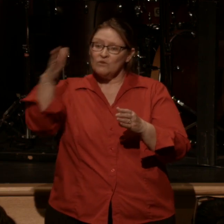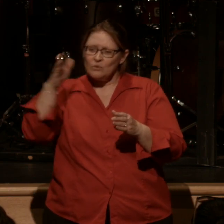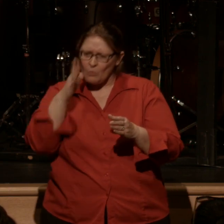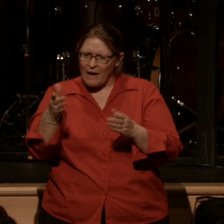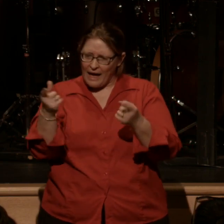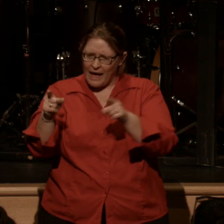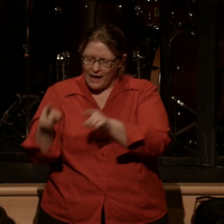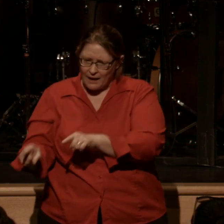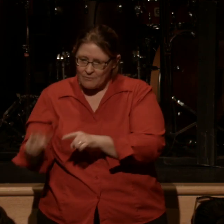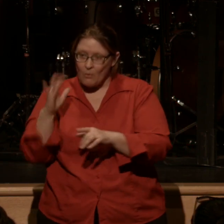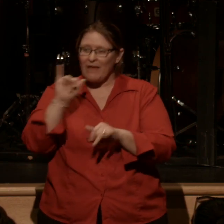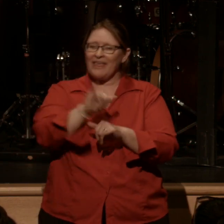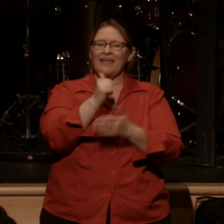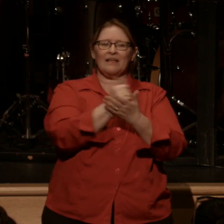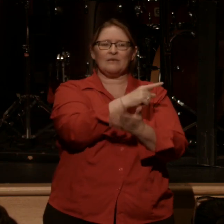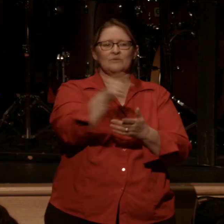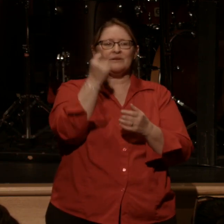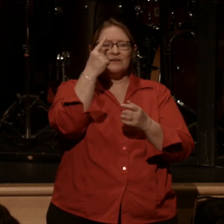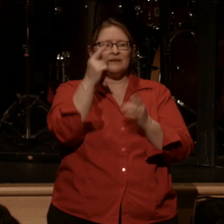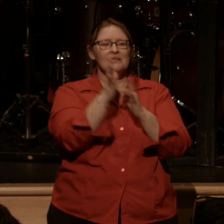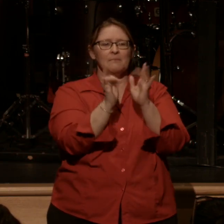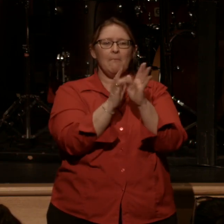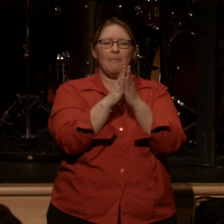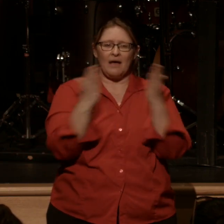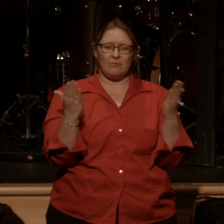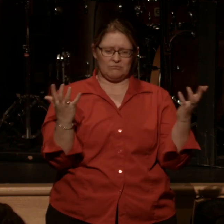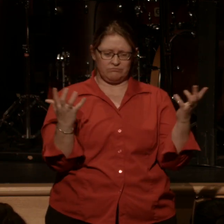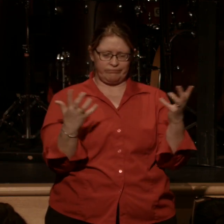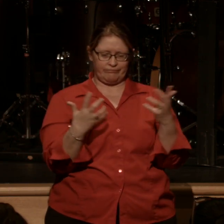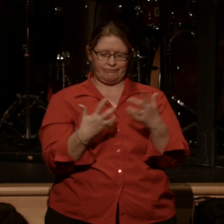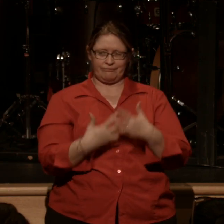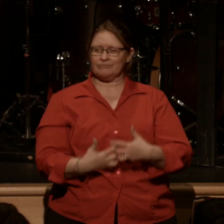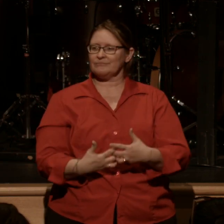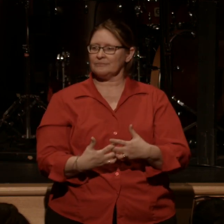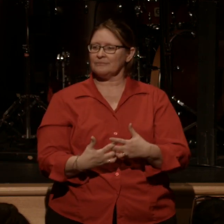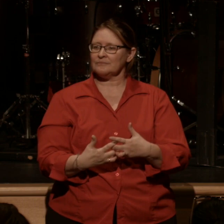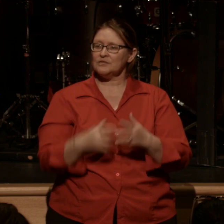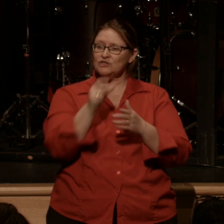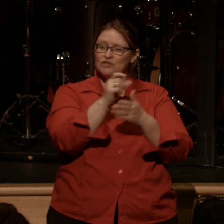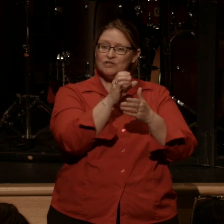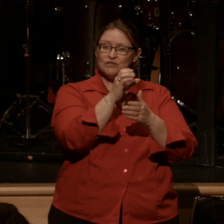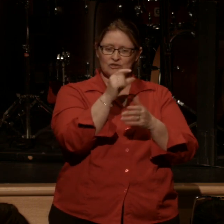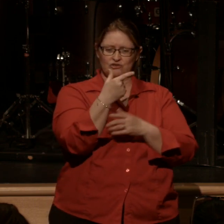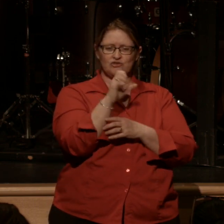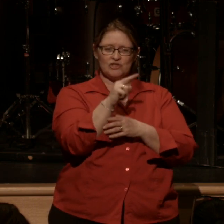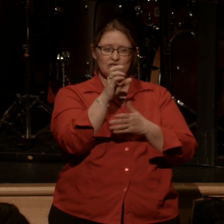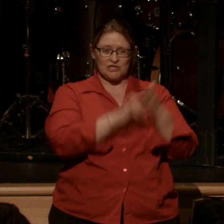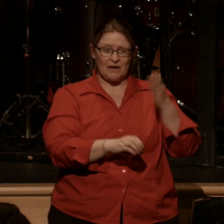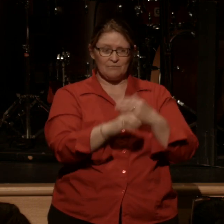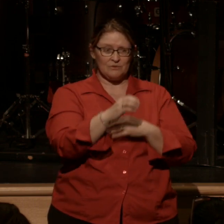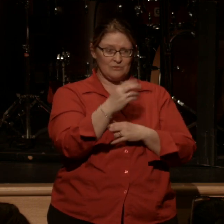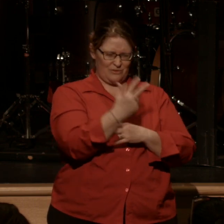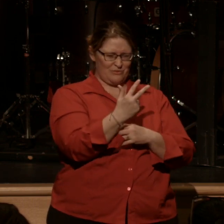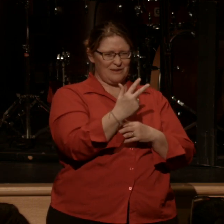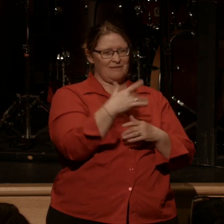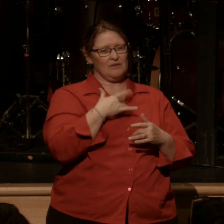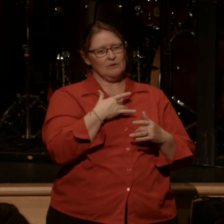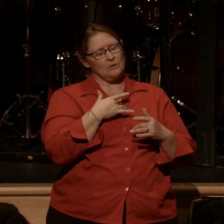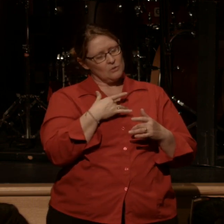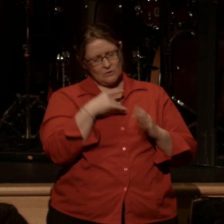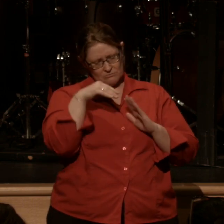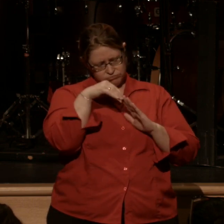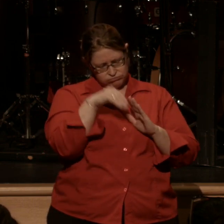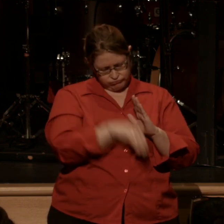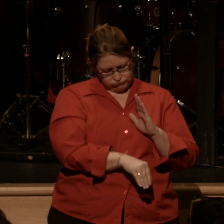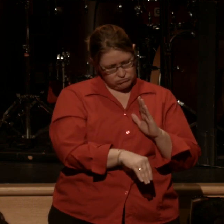understand how the pieces of the Bible fit together. So Genesis chapter 3 leaves us in dire straits. It's the lowest of the low.